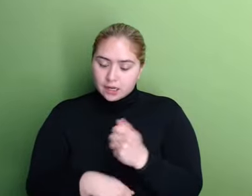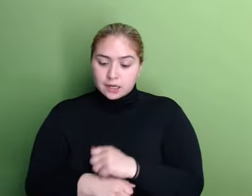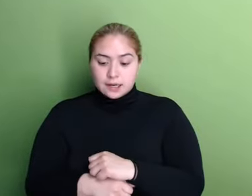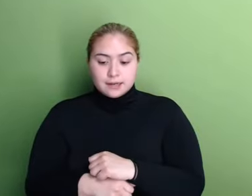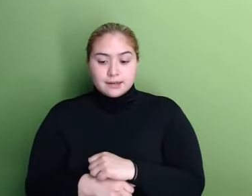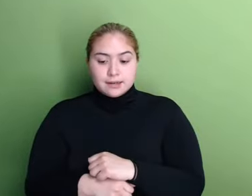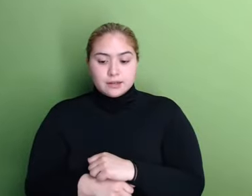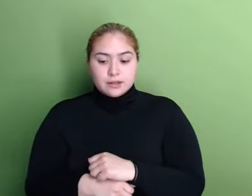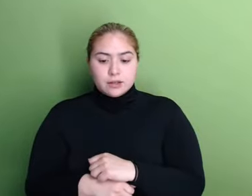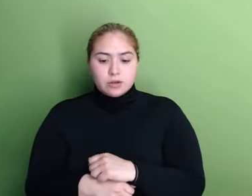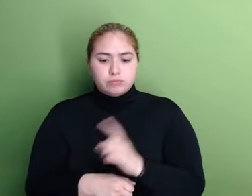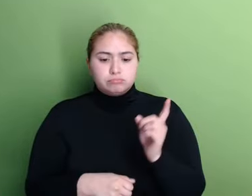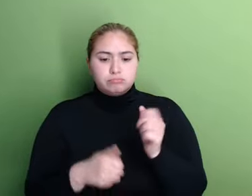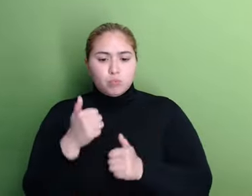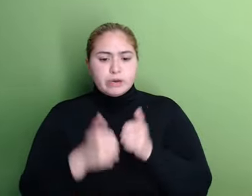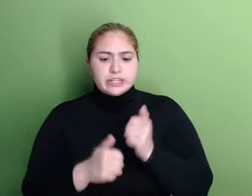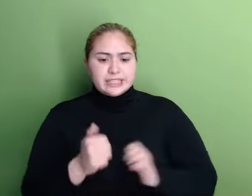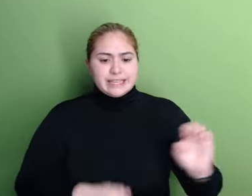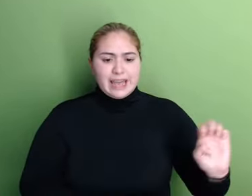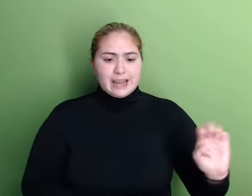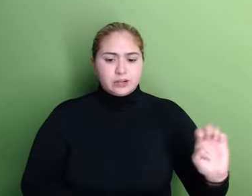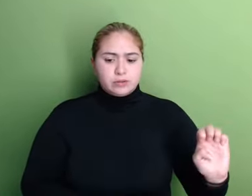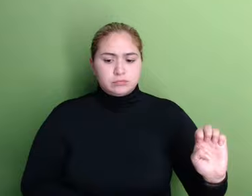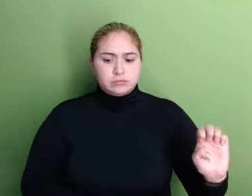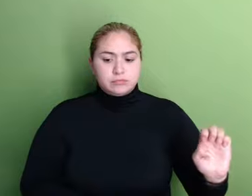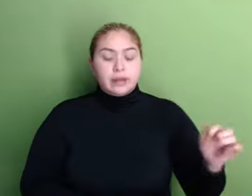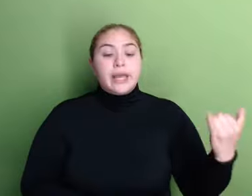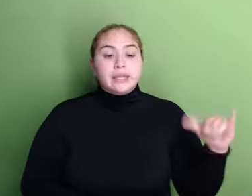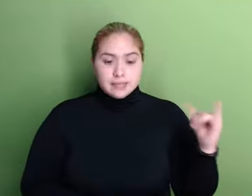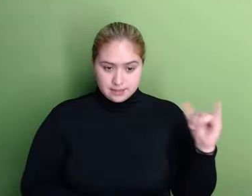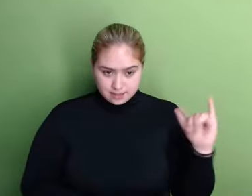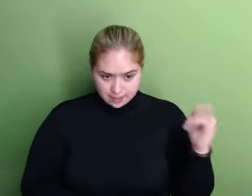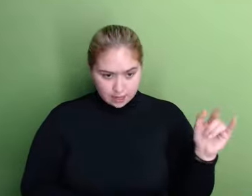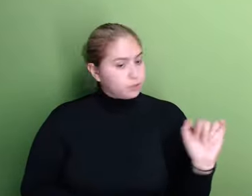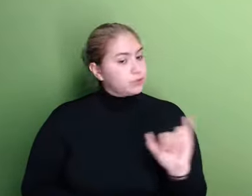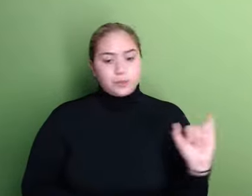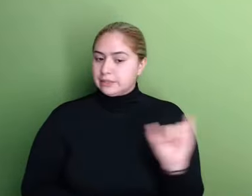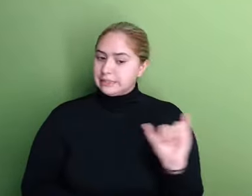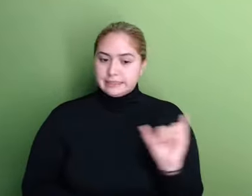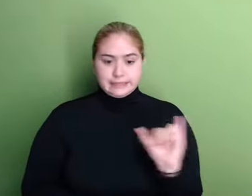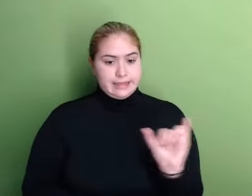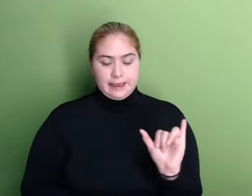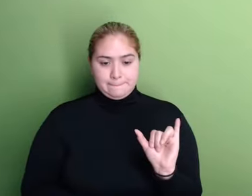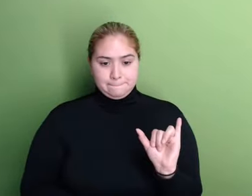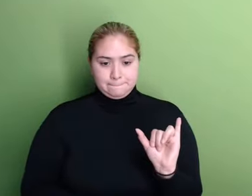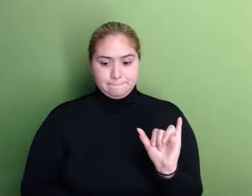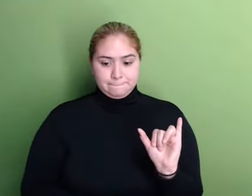Which one is your ectoderm? Yellow. The yellow. You're going to do the same thing with the ectoderm,